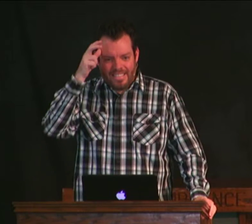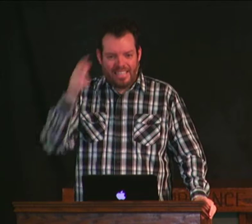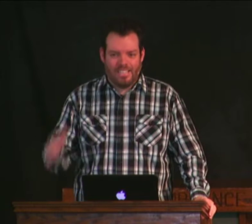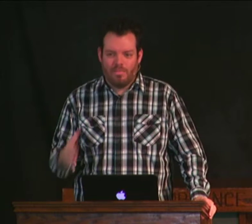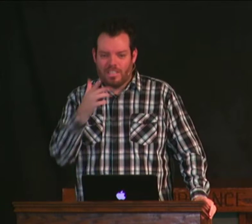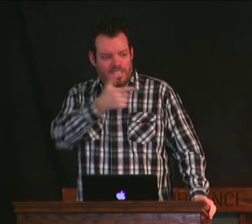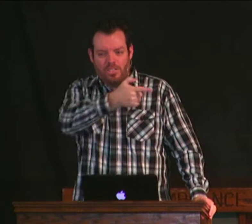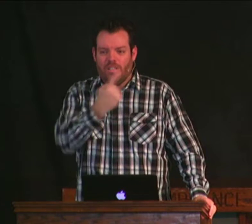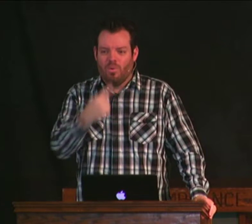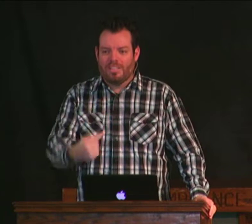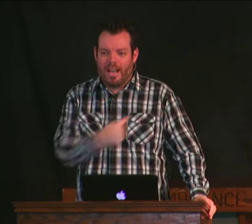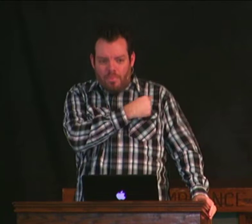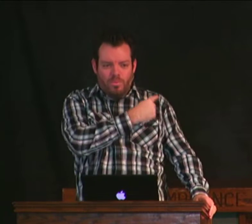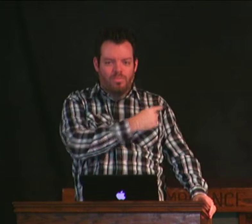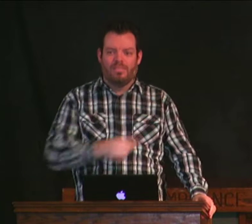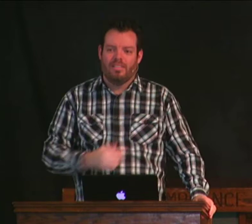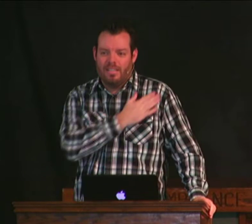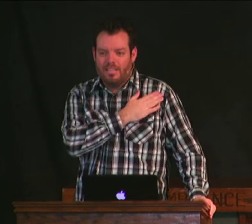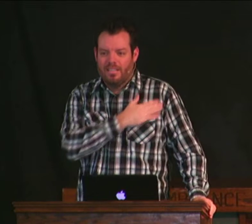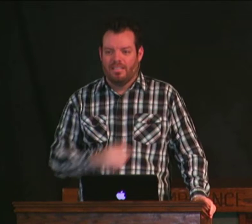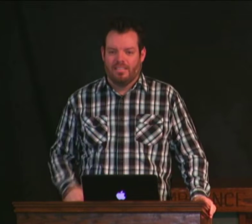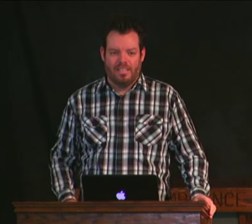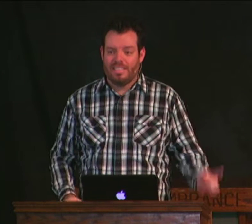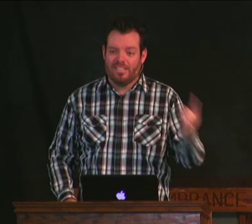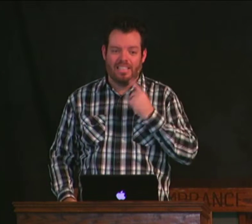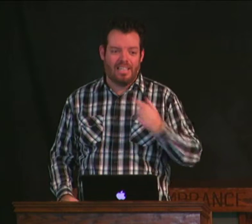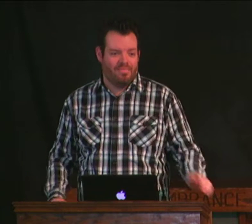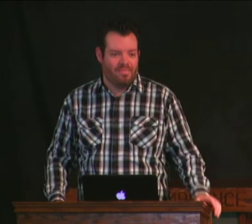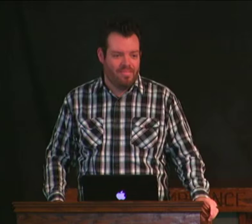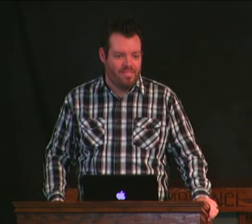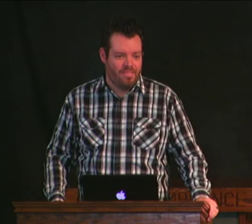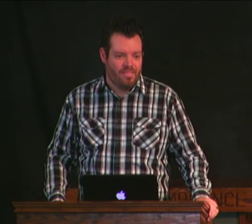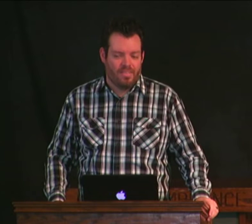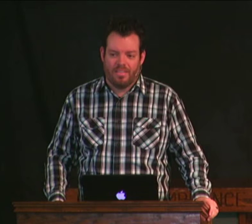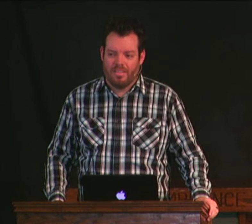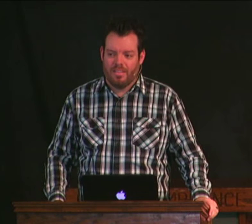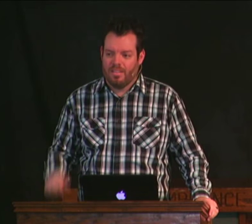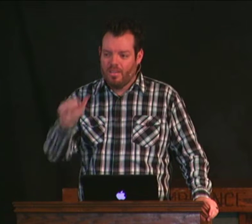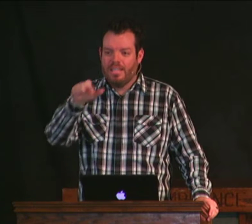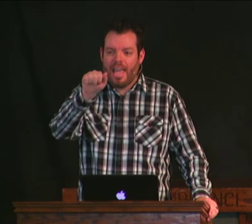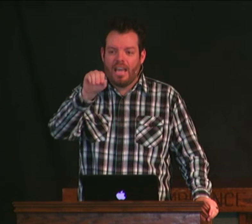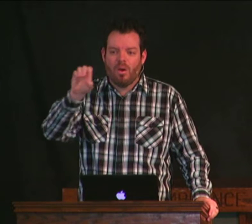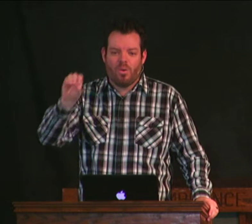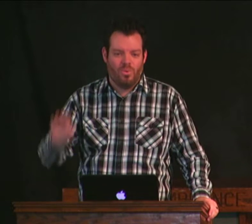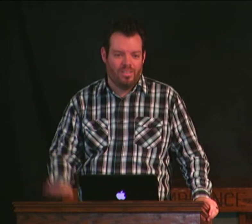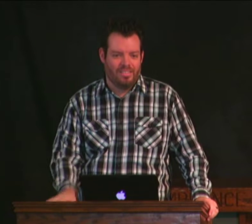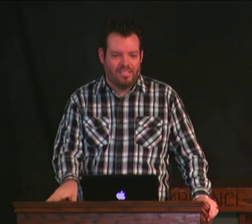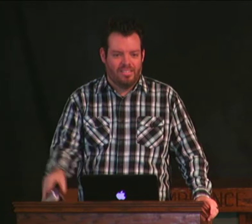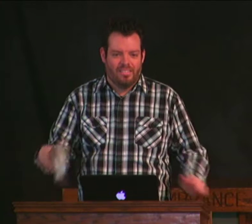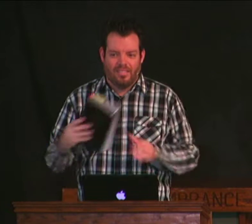Satan, you might just shoot it one time, boom. He's still going to come. You need ammo.